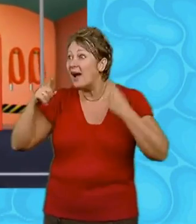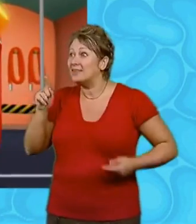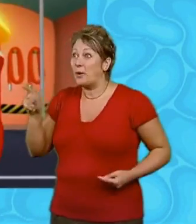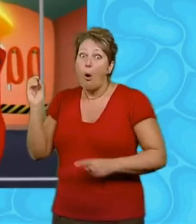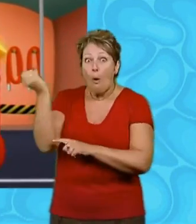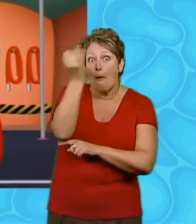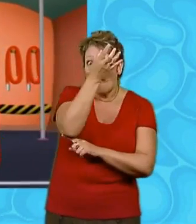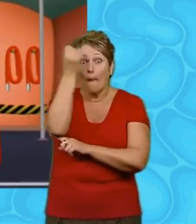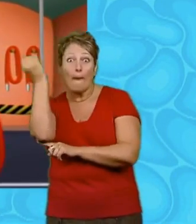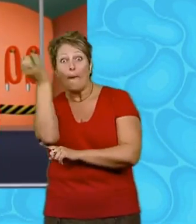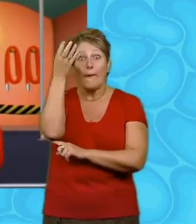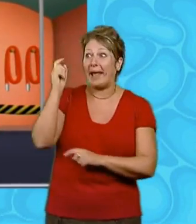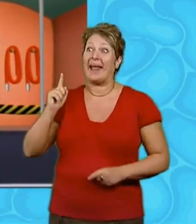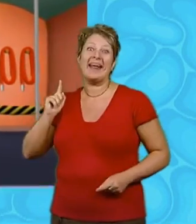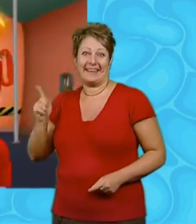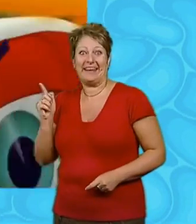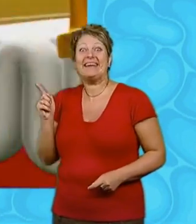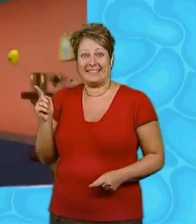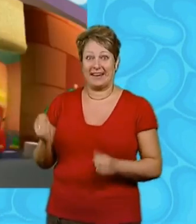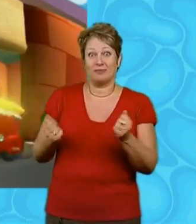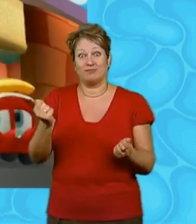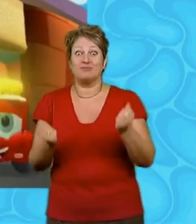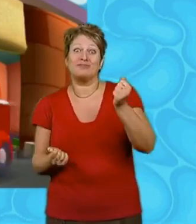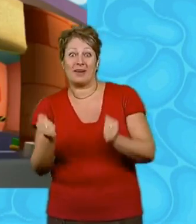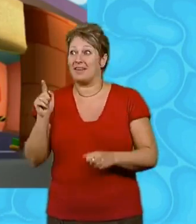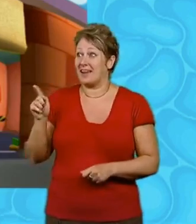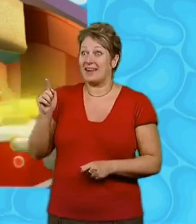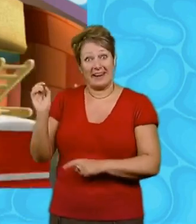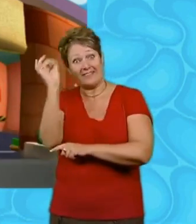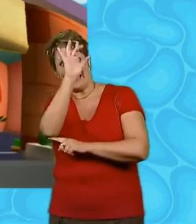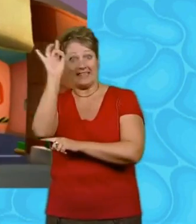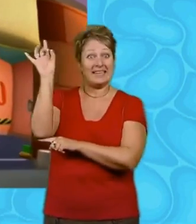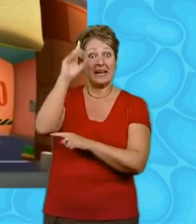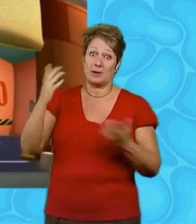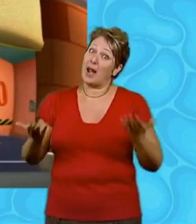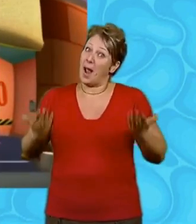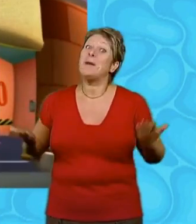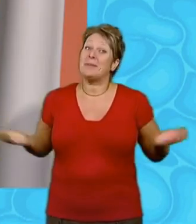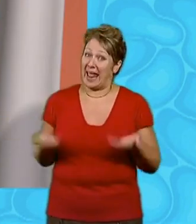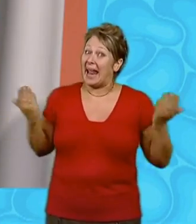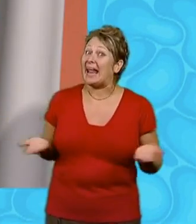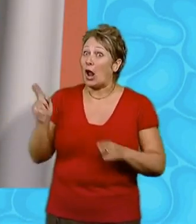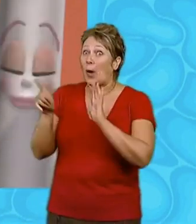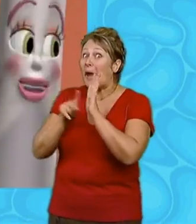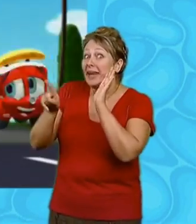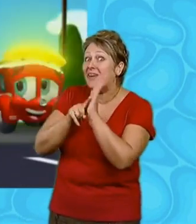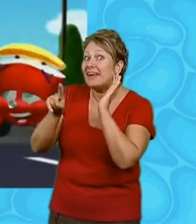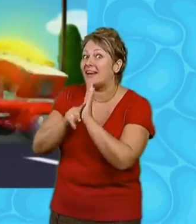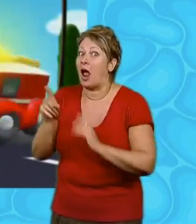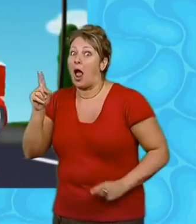Sirens, Finley the fire engine. Here comes Finley, it's time to play. Ring, ring,